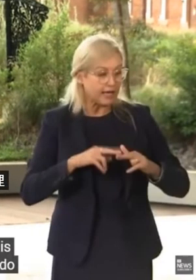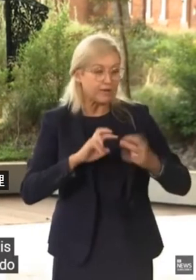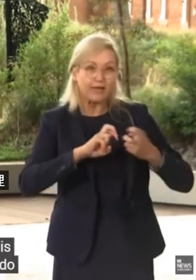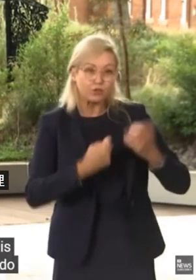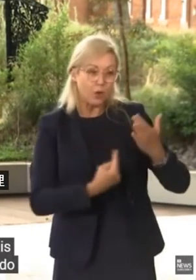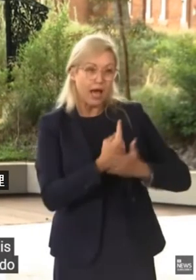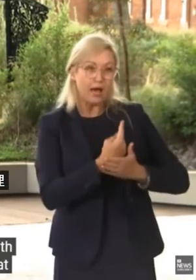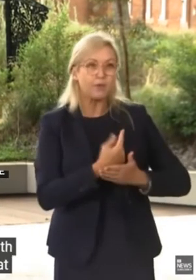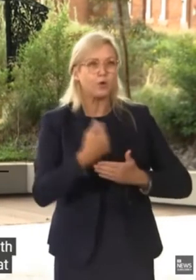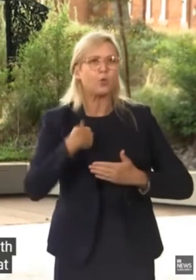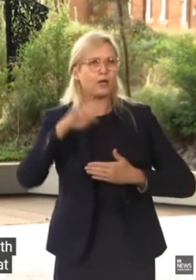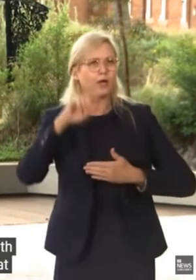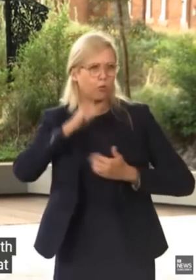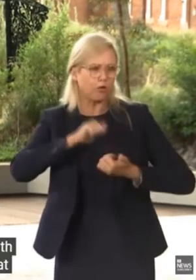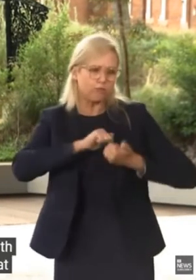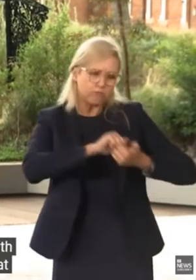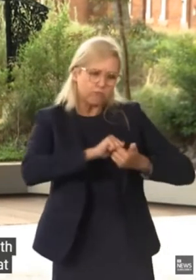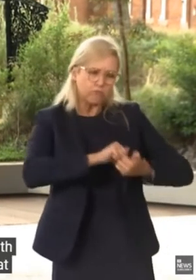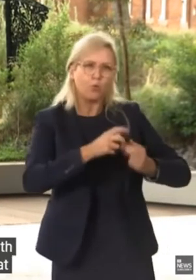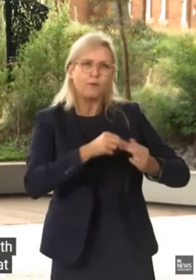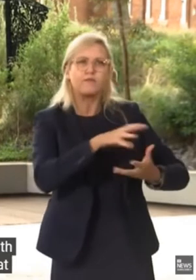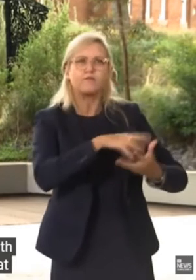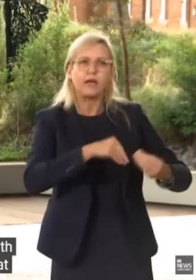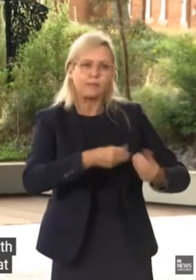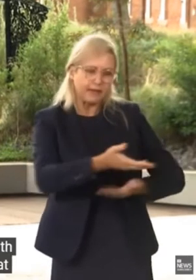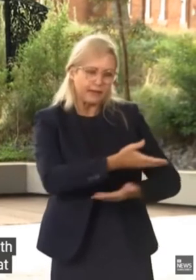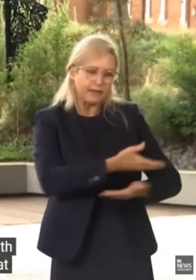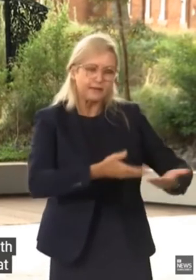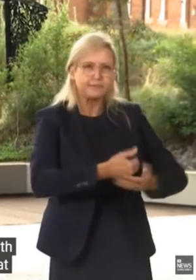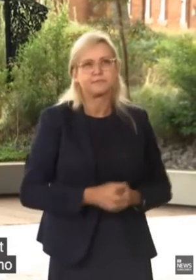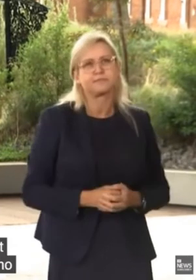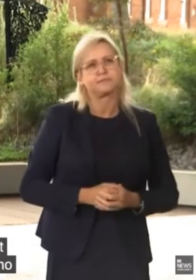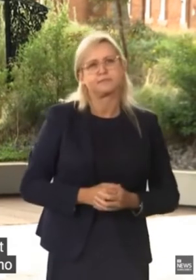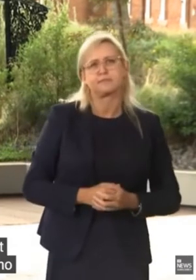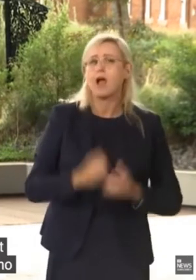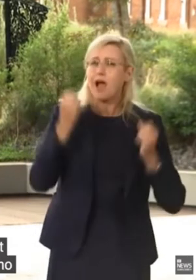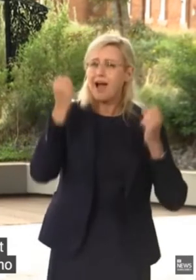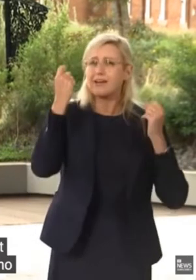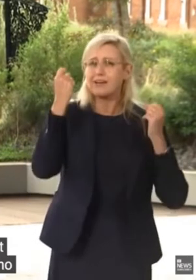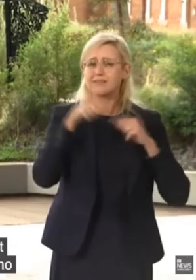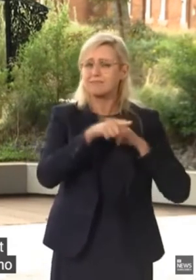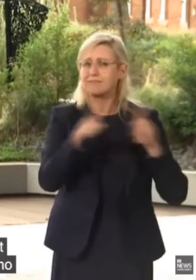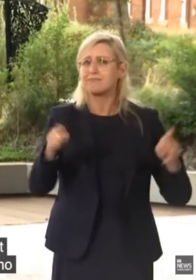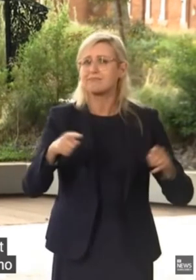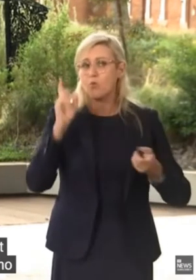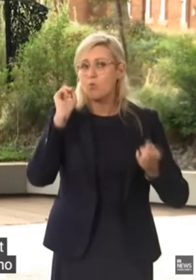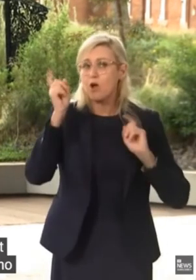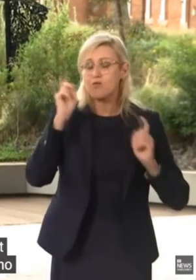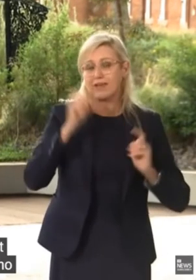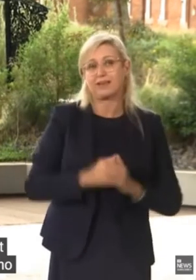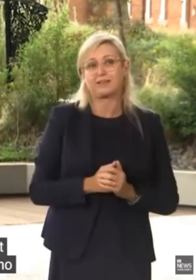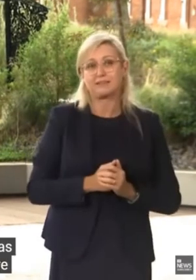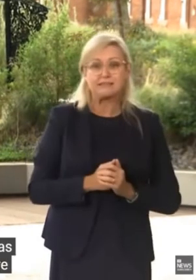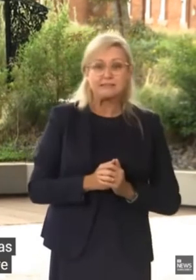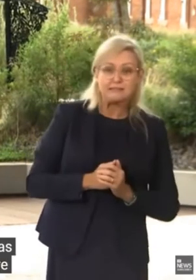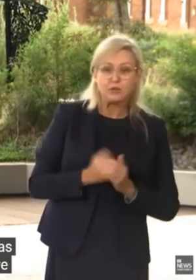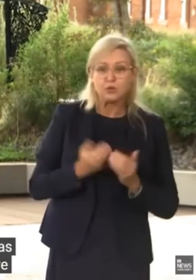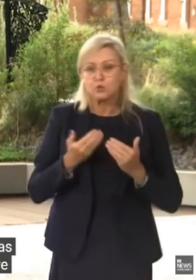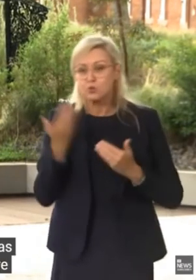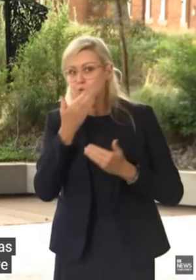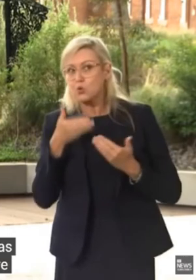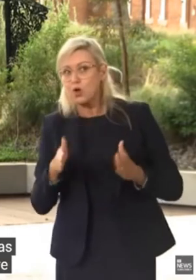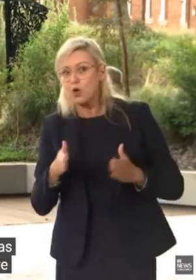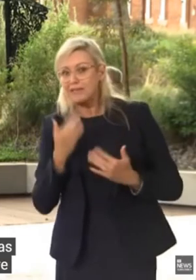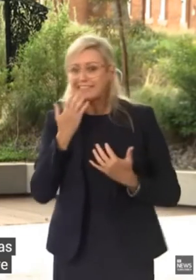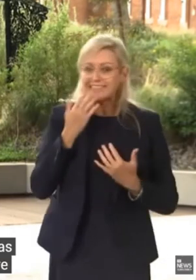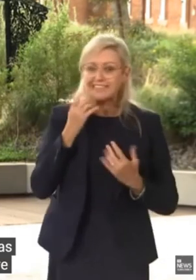they arise. There is no doubt people are anxious. There is no doubt that there is concern as we go back to school, but we have